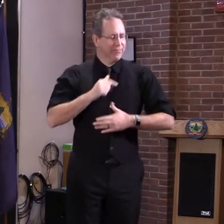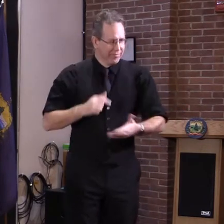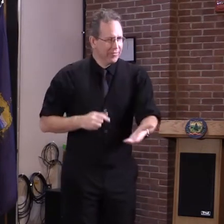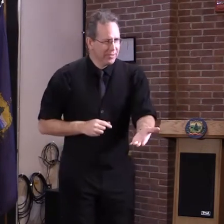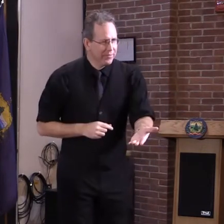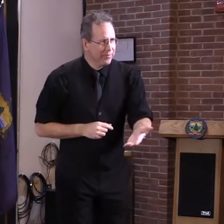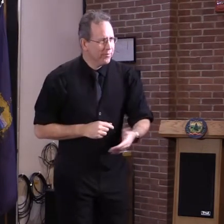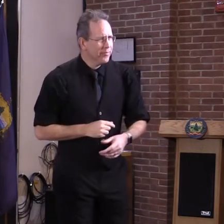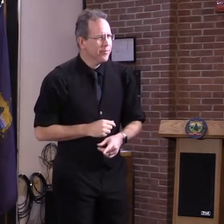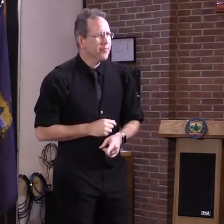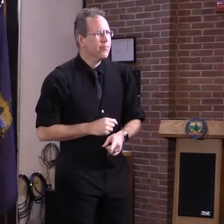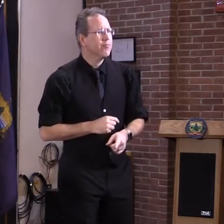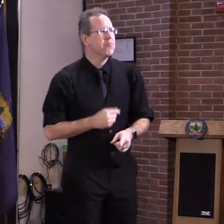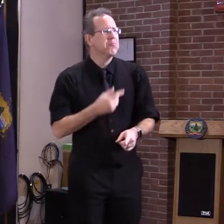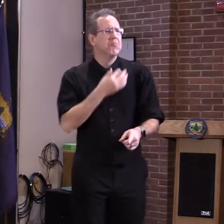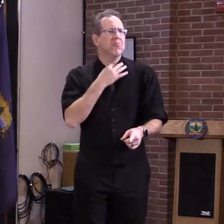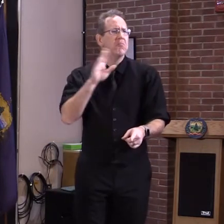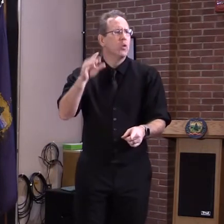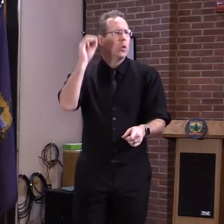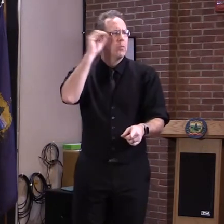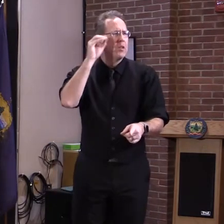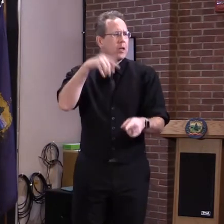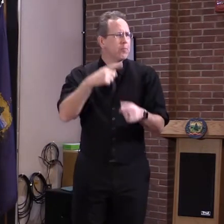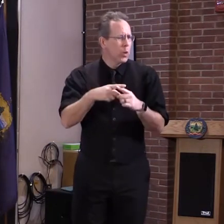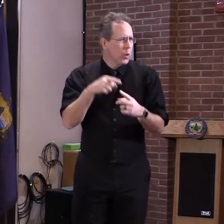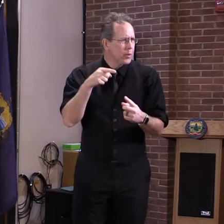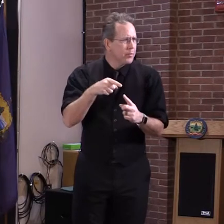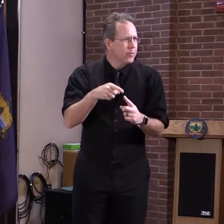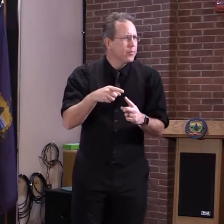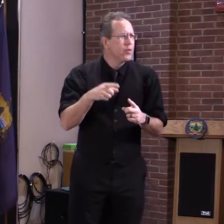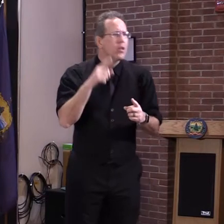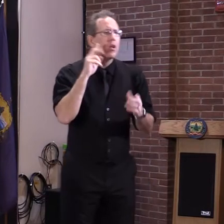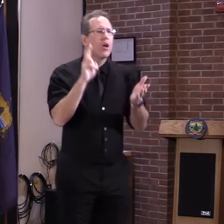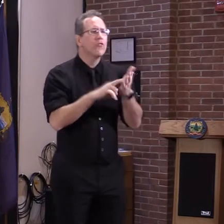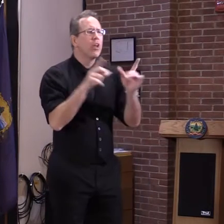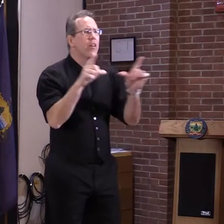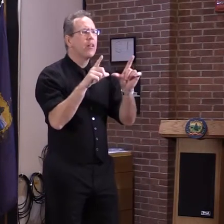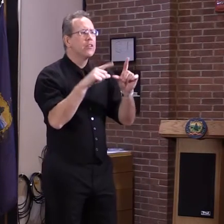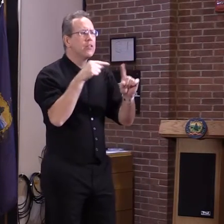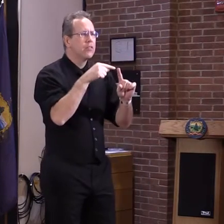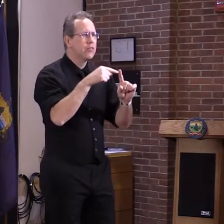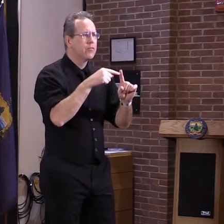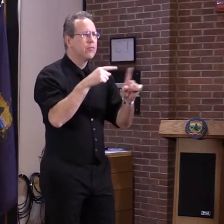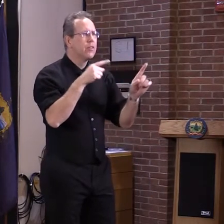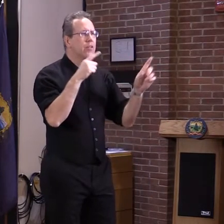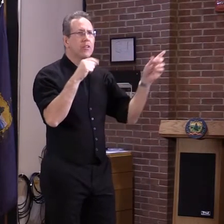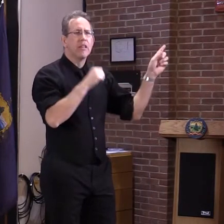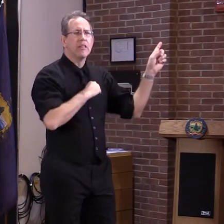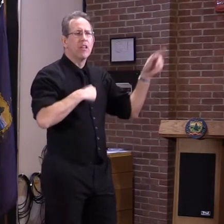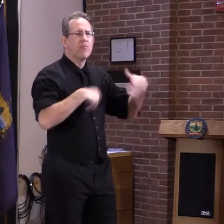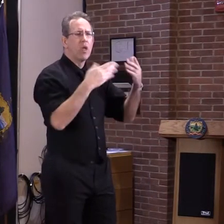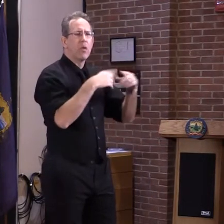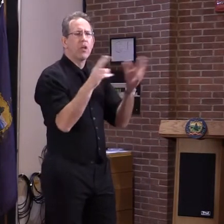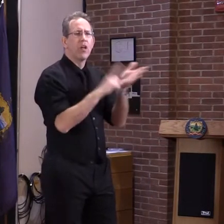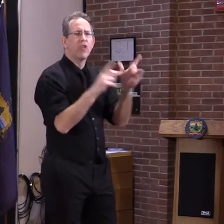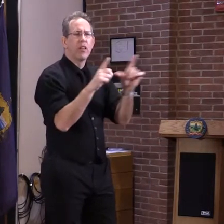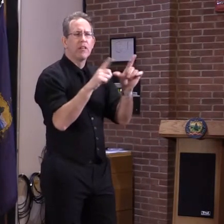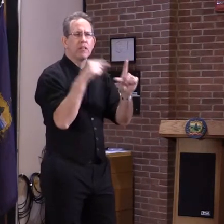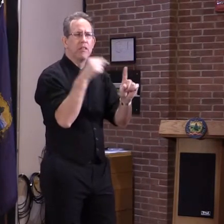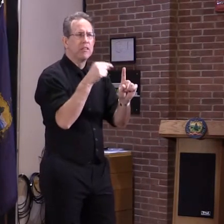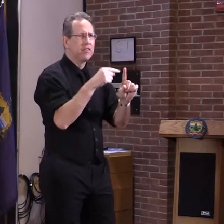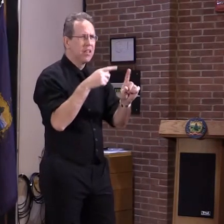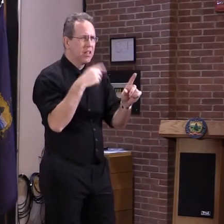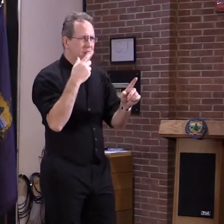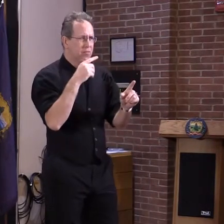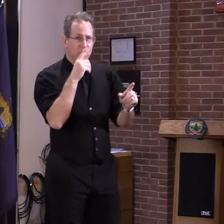your thoughts on the contractor licensing issue that the Senate has brought up and passed. I know you're not a fan of it because